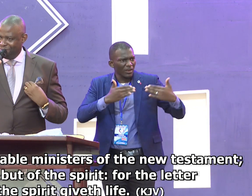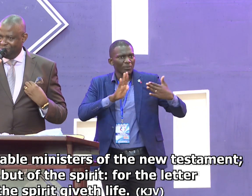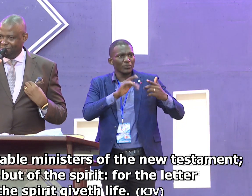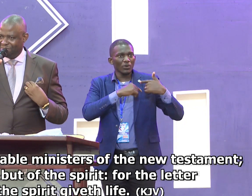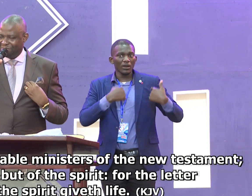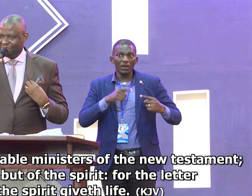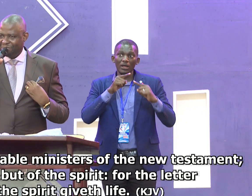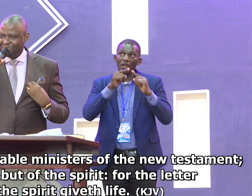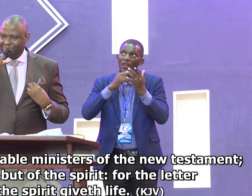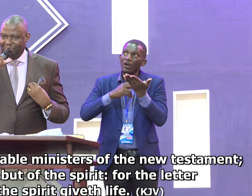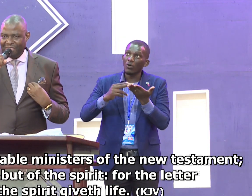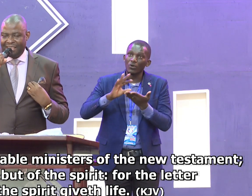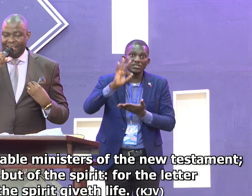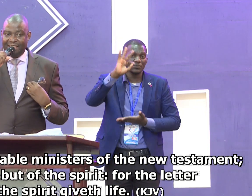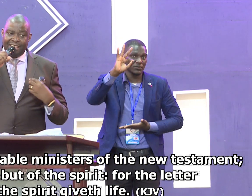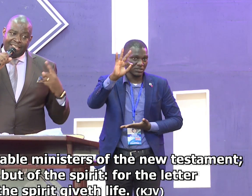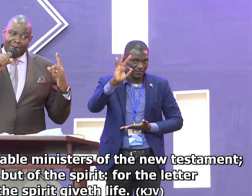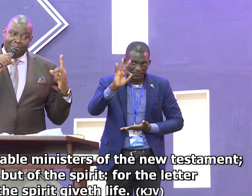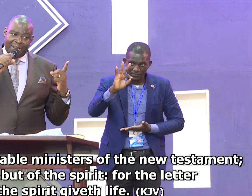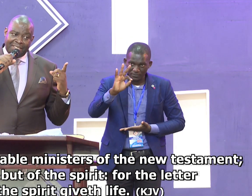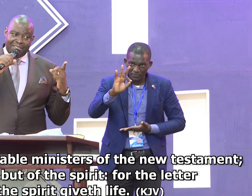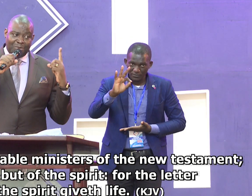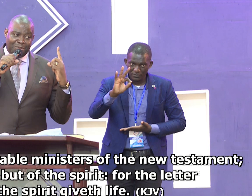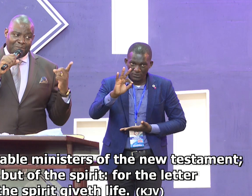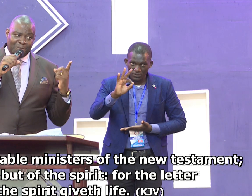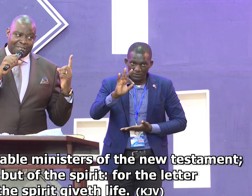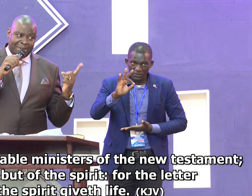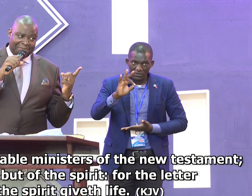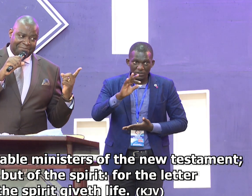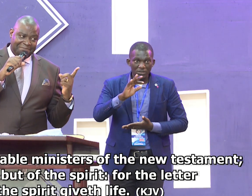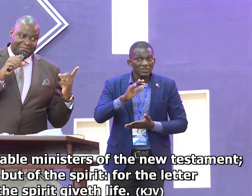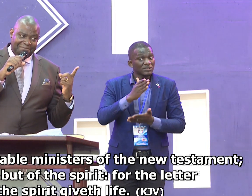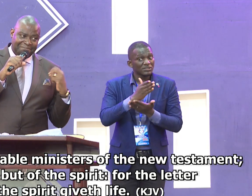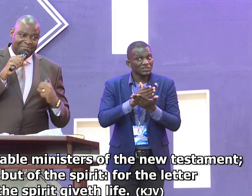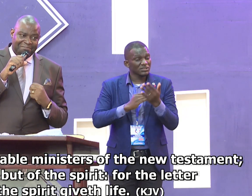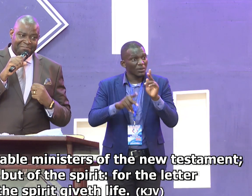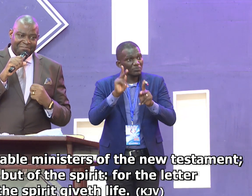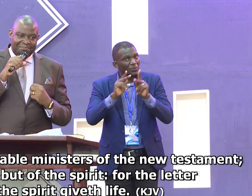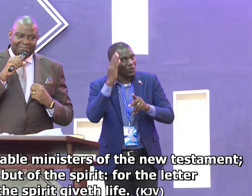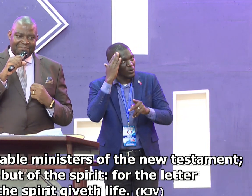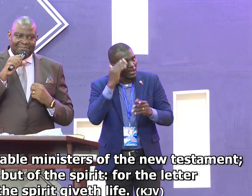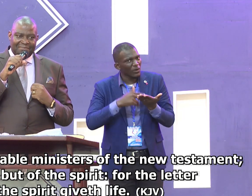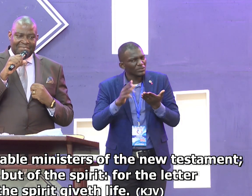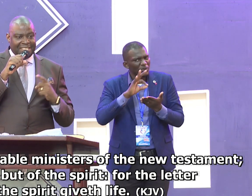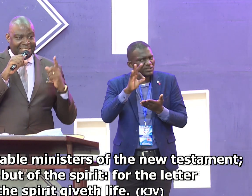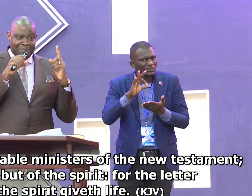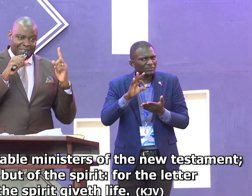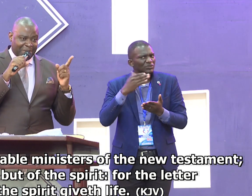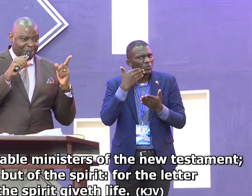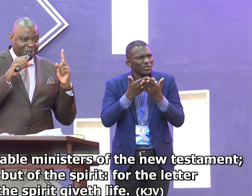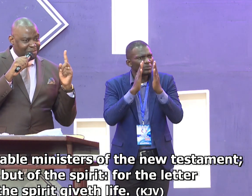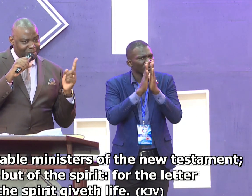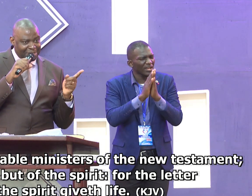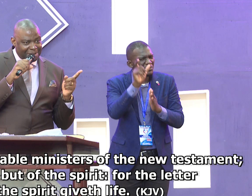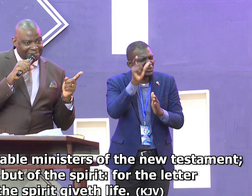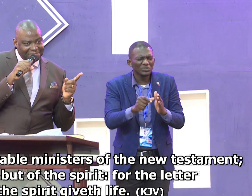In accordance to the way people open up to the Holy Spirit. There are those that know that is good in